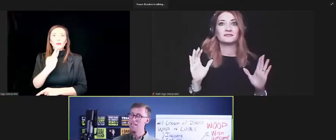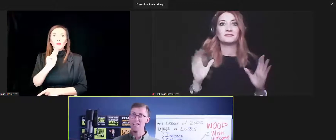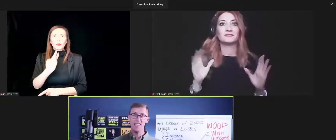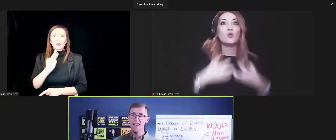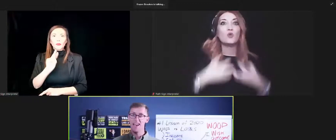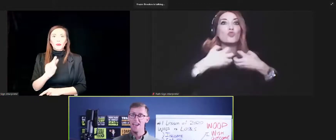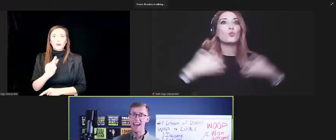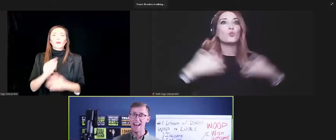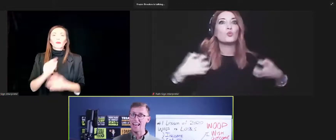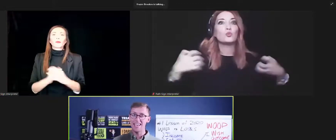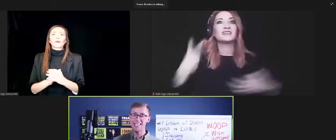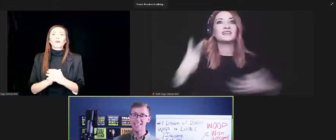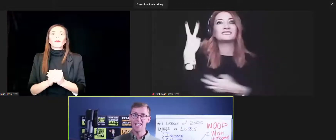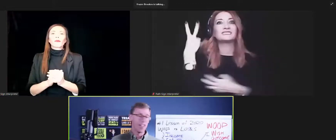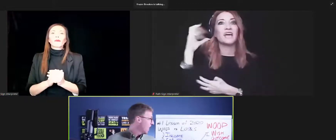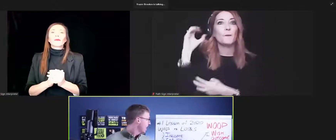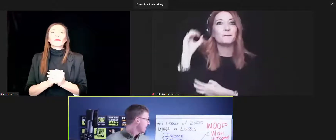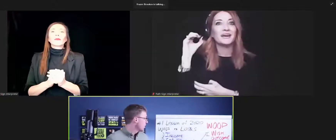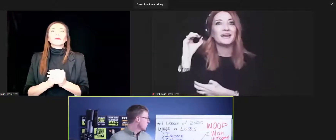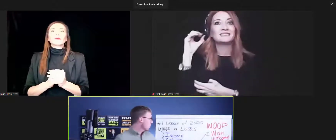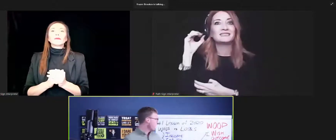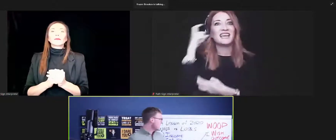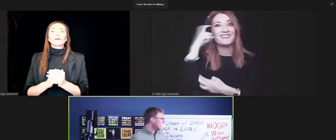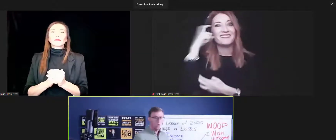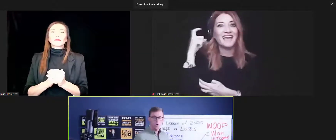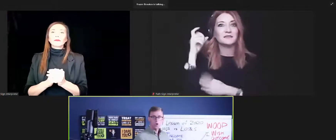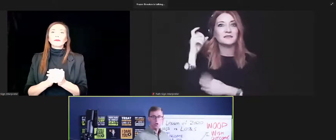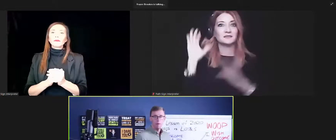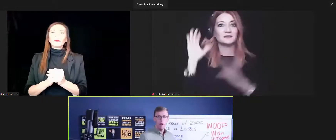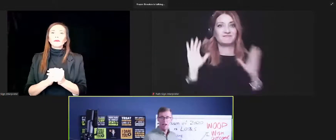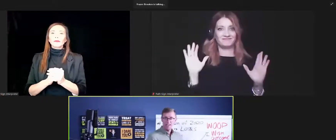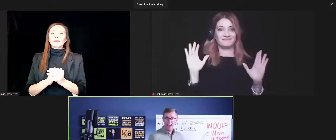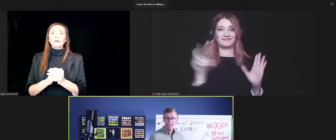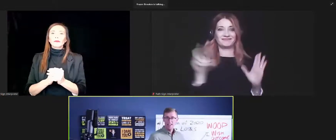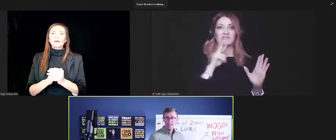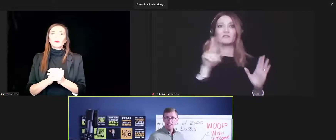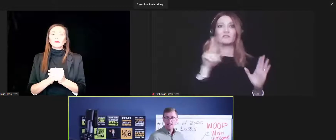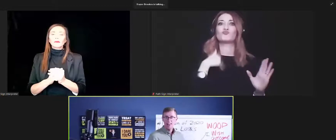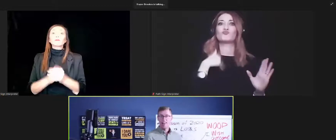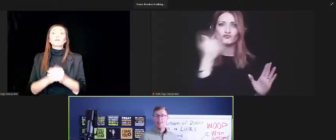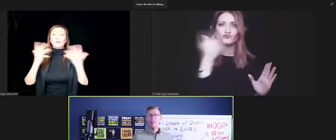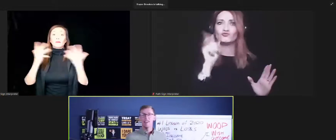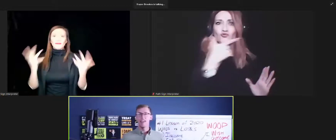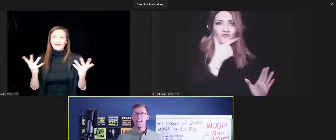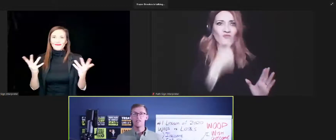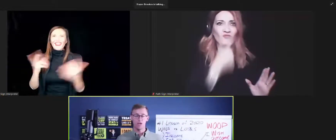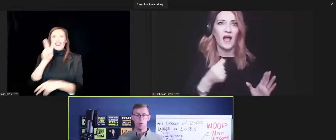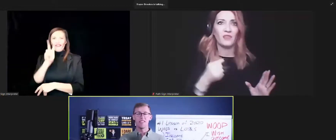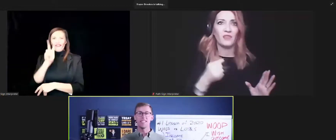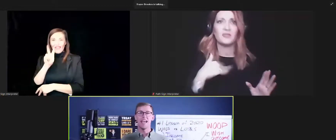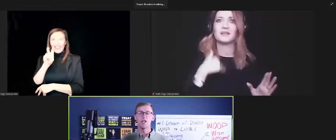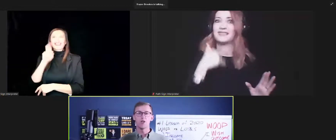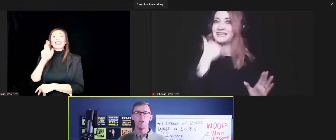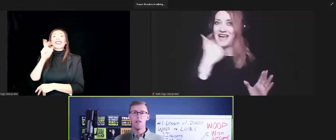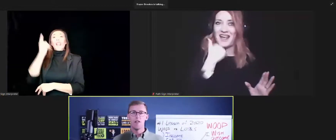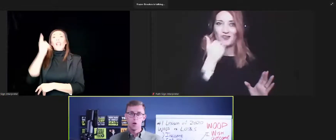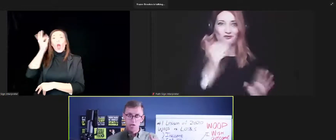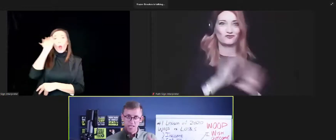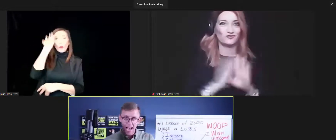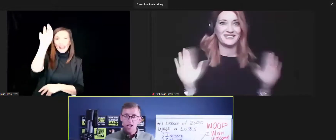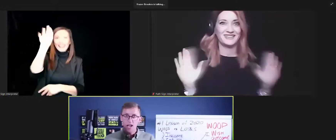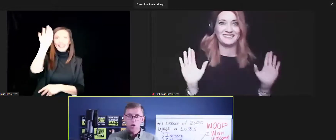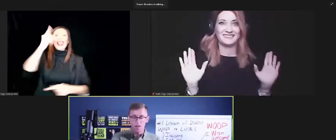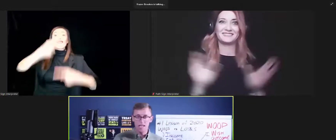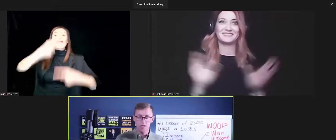Telling you, it ain't easy. 20 goals per day for 20 days. So